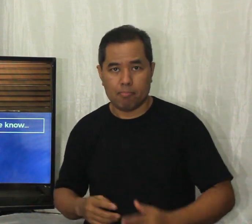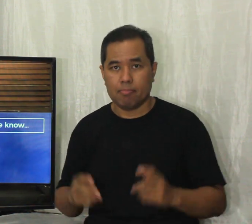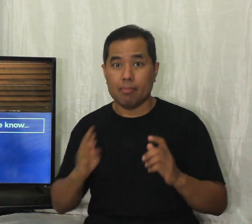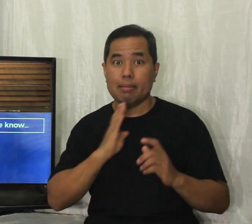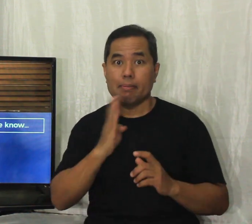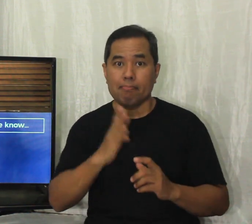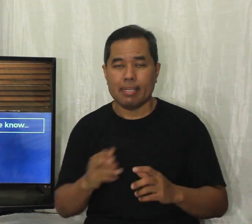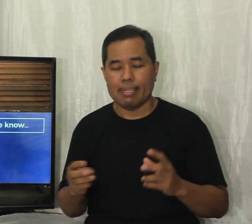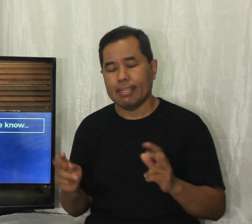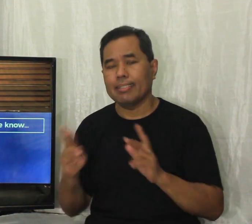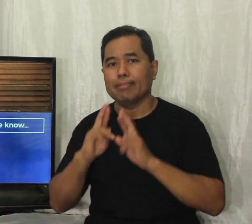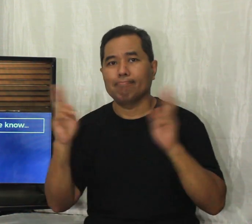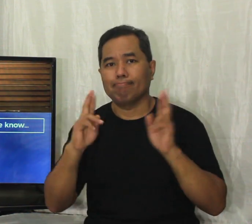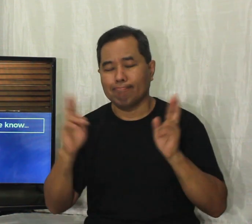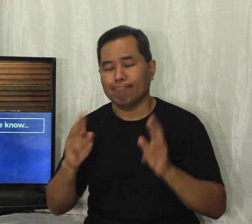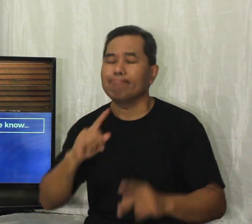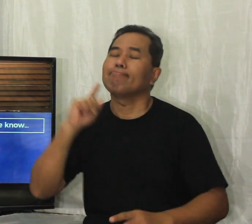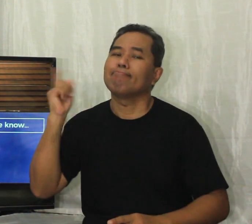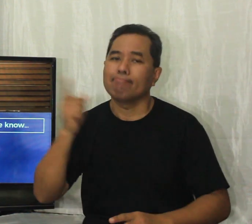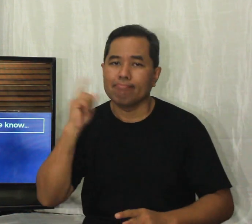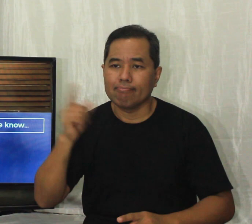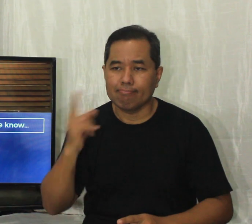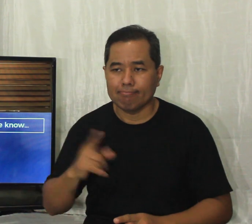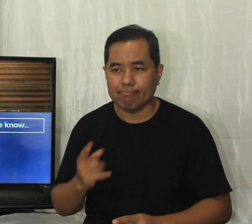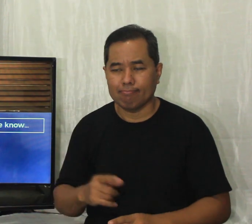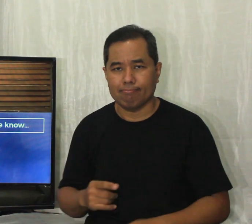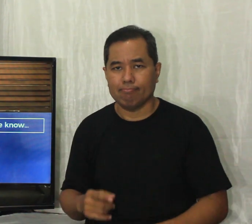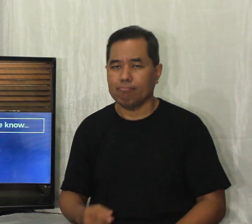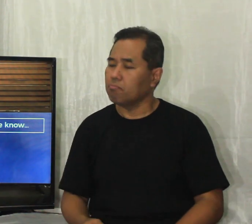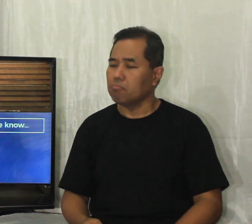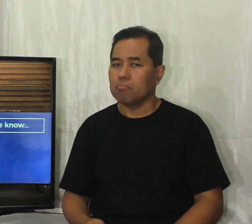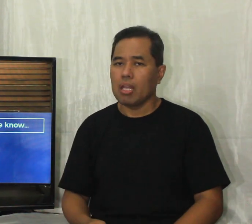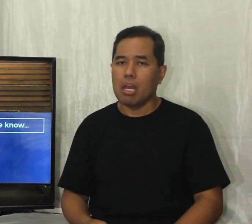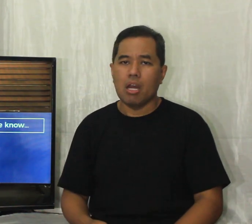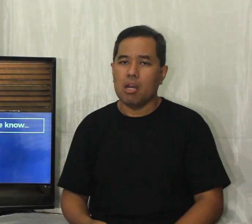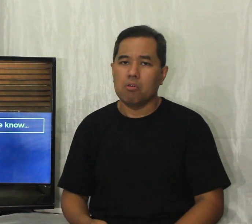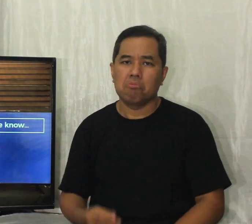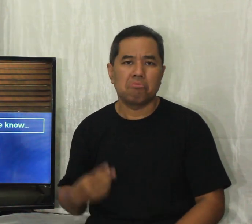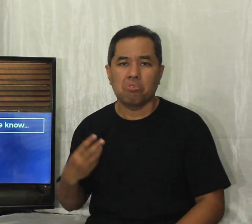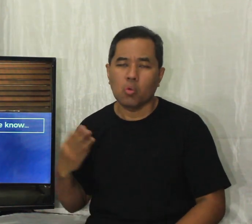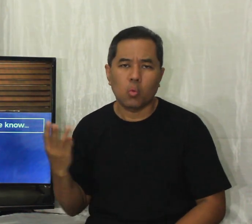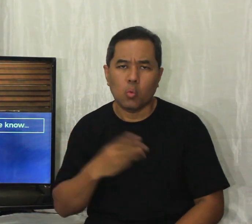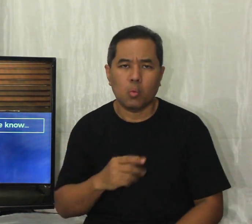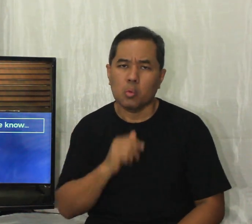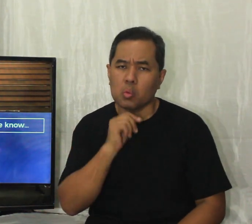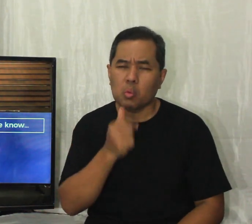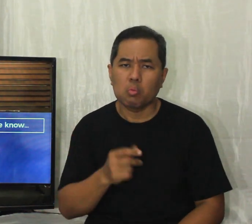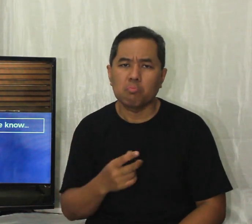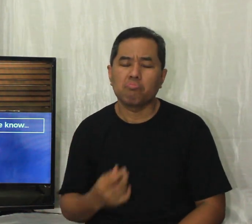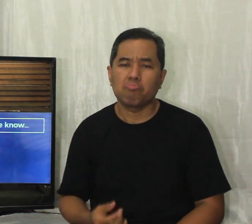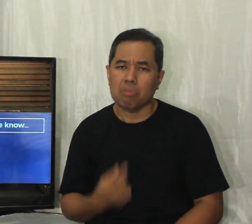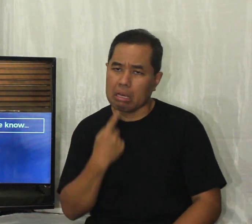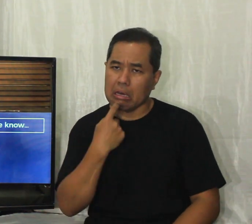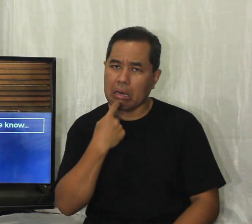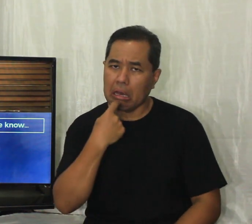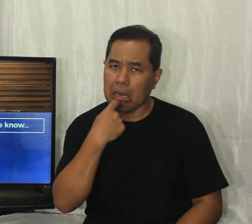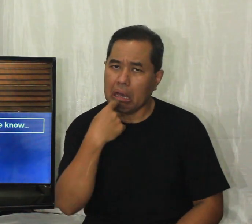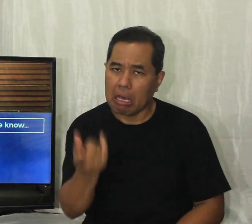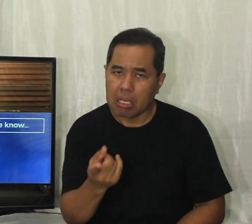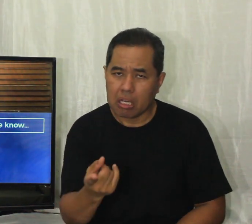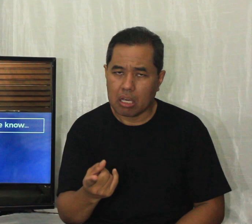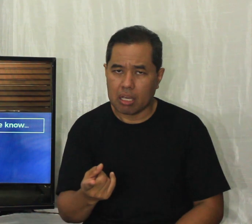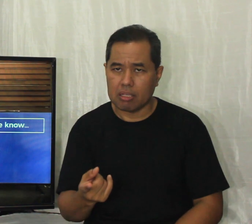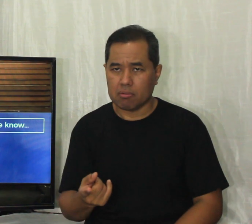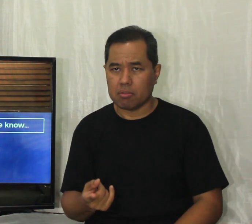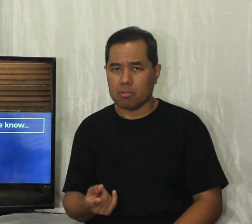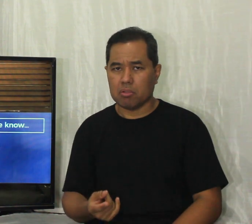deeds, so that none of us can boast and say, it's me that got myself into heaven. No, so that no one can boast. It is all by the